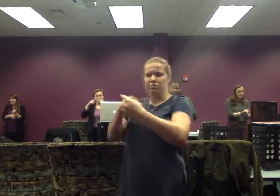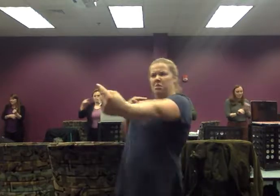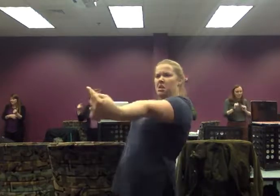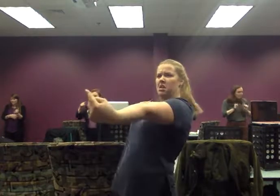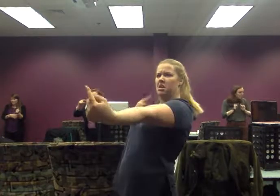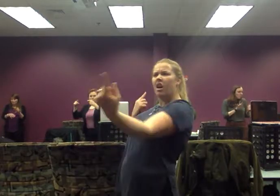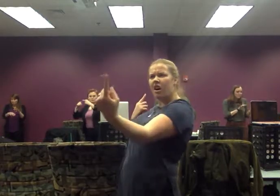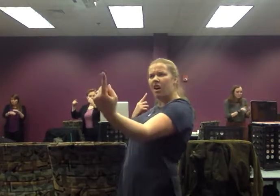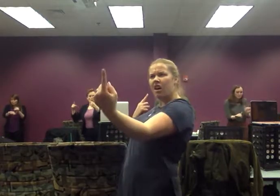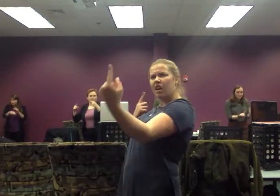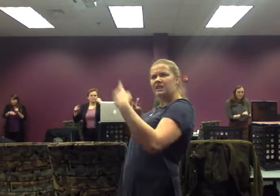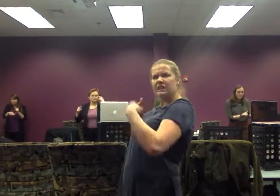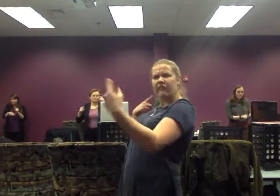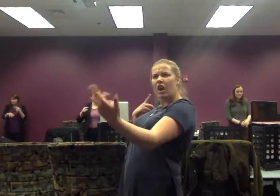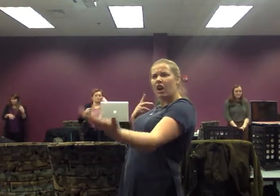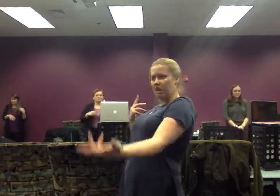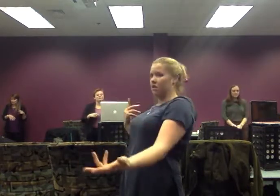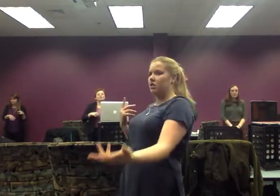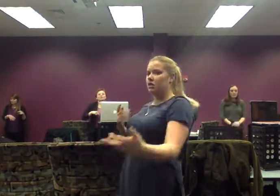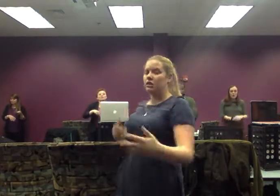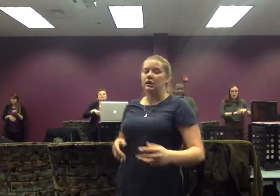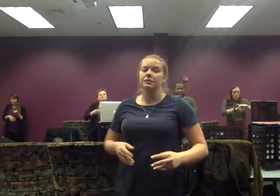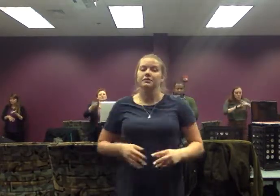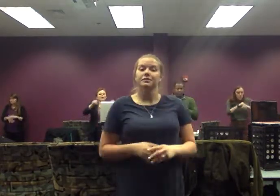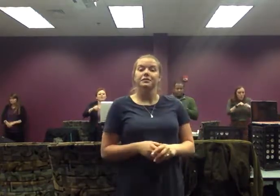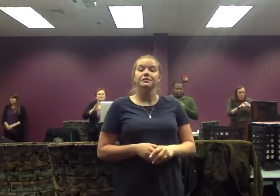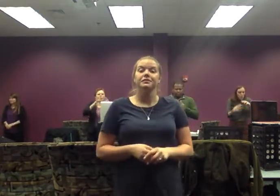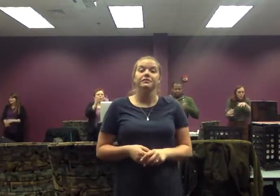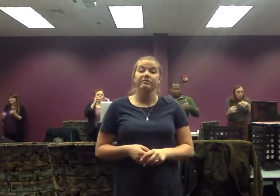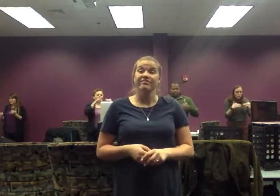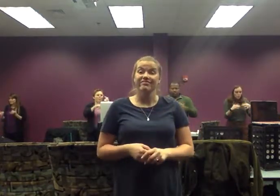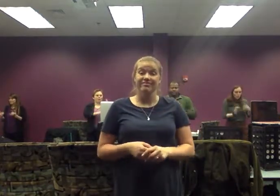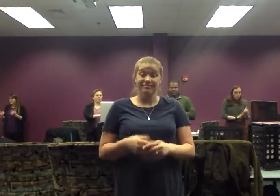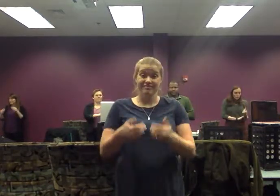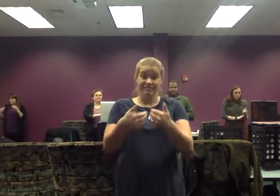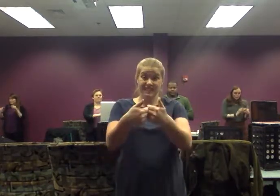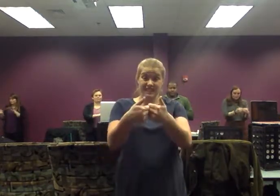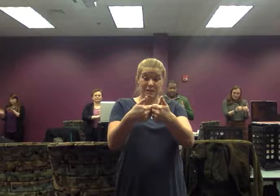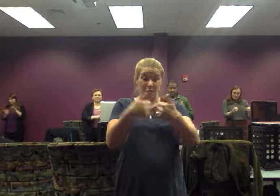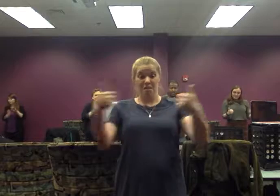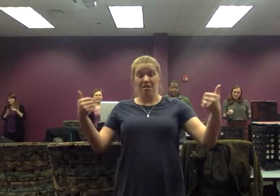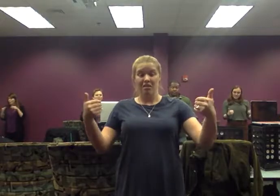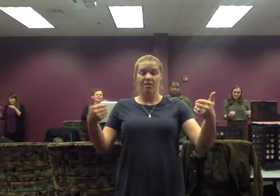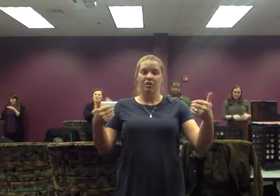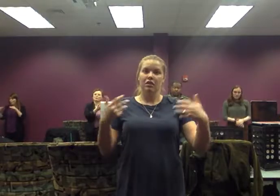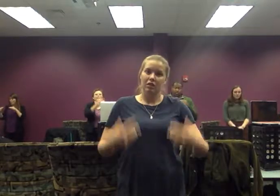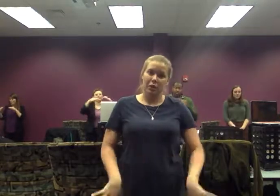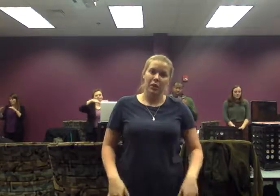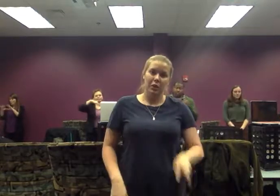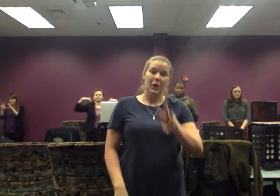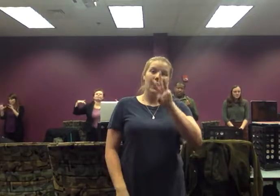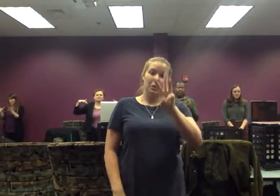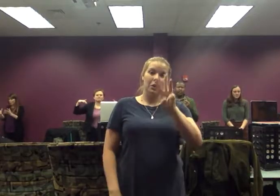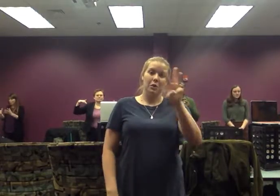Now, World War I gave us another divide. It produced the regular income